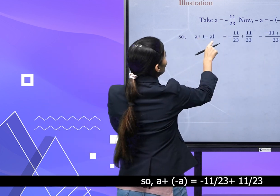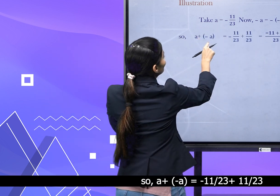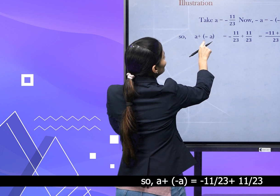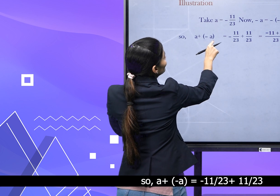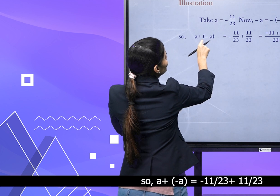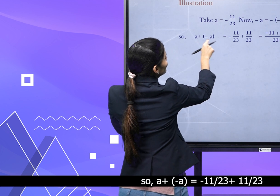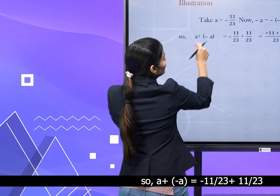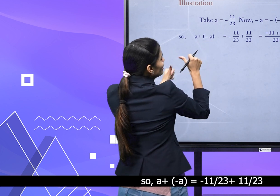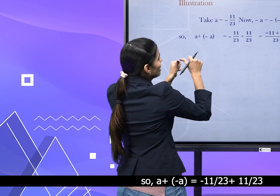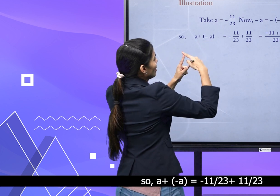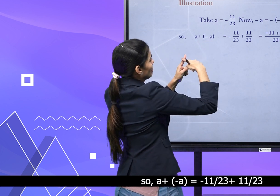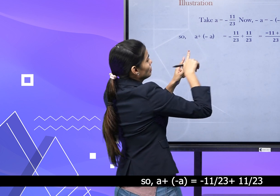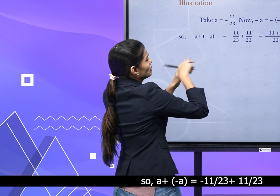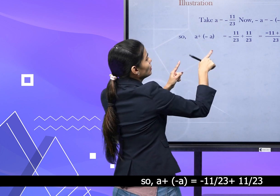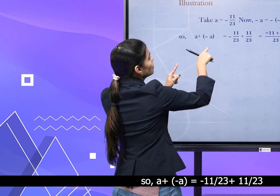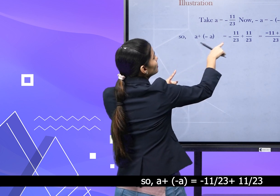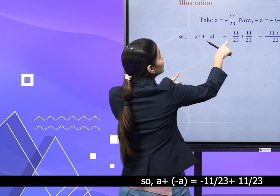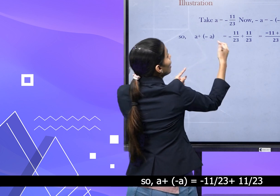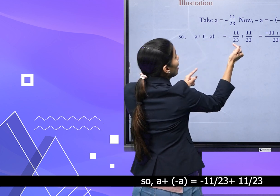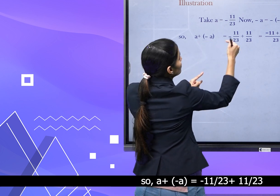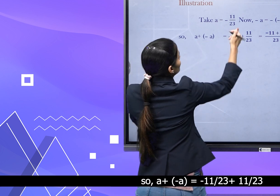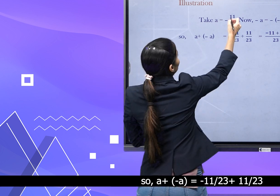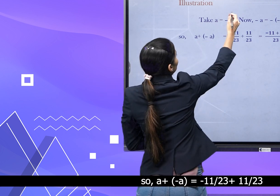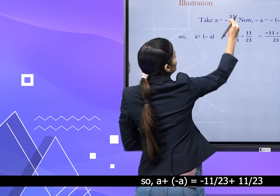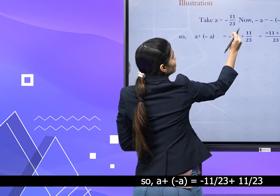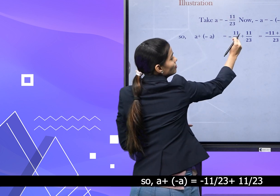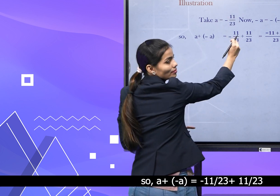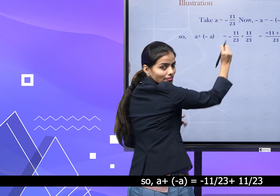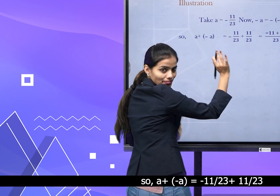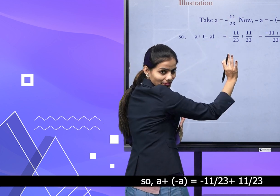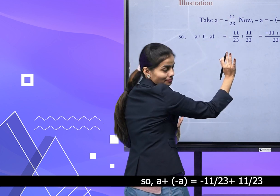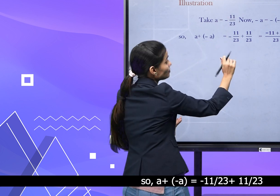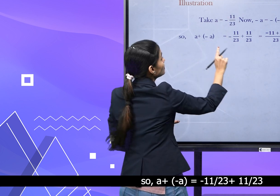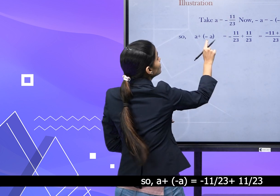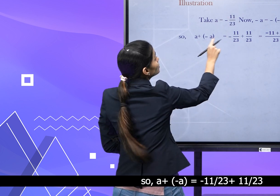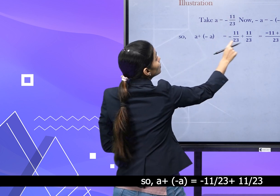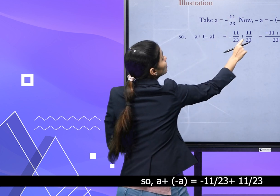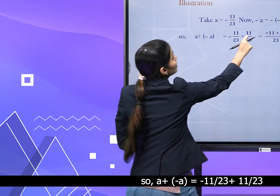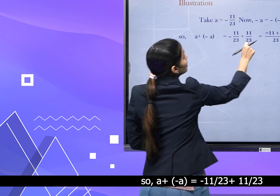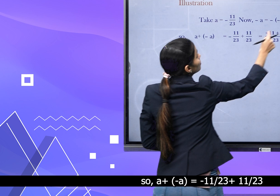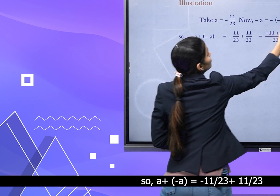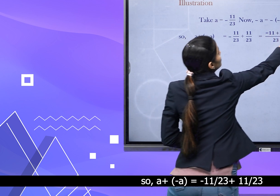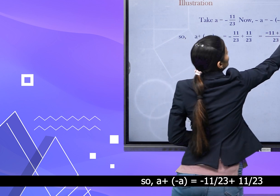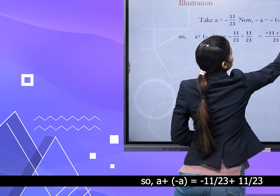So, a plus minus a is equal to minus 11 by 23 plus 11 by 23